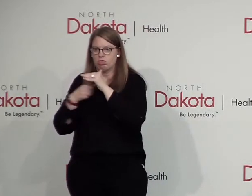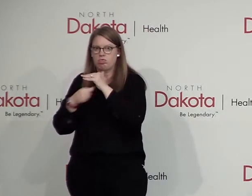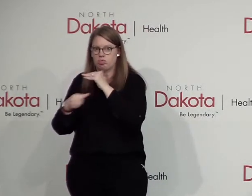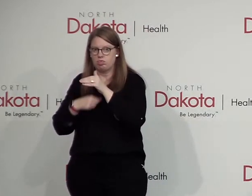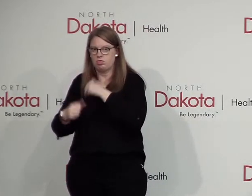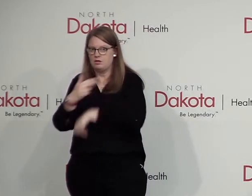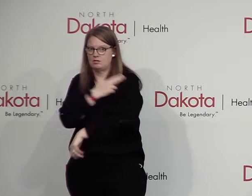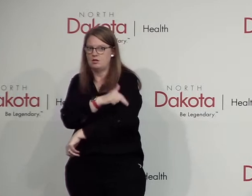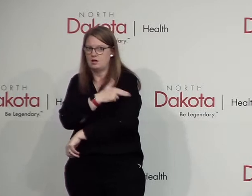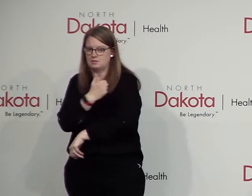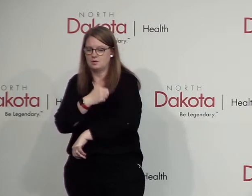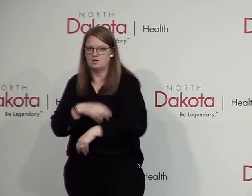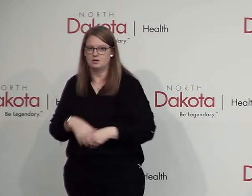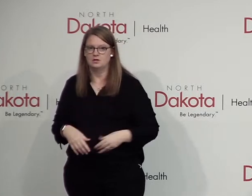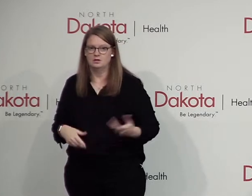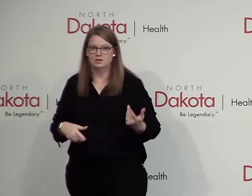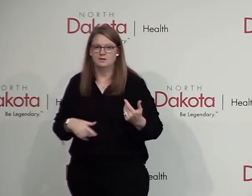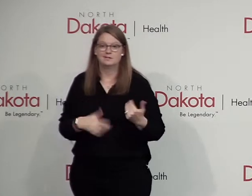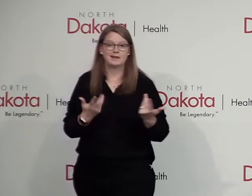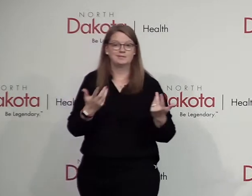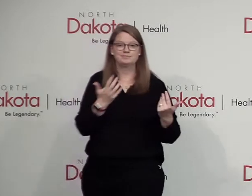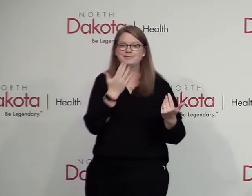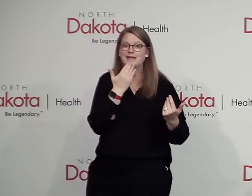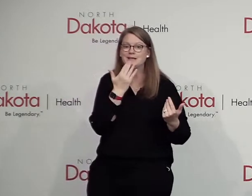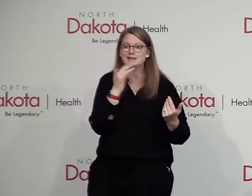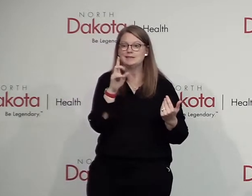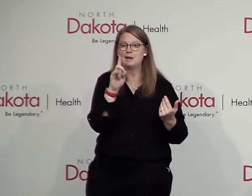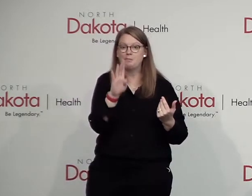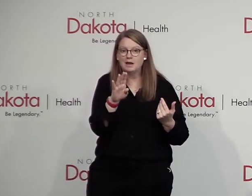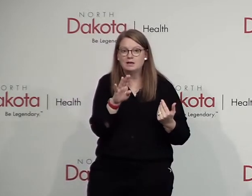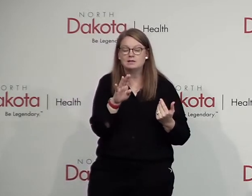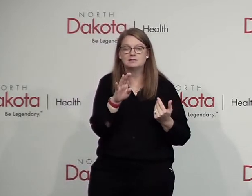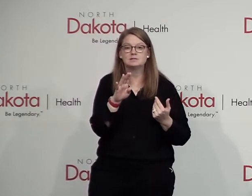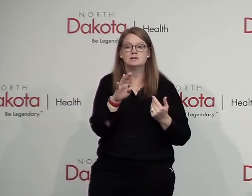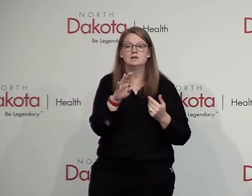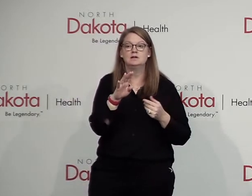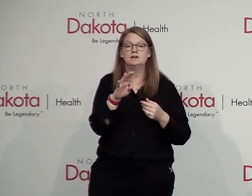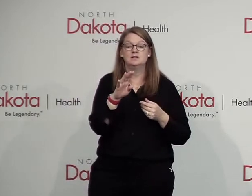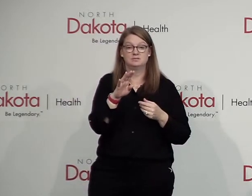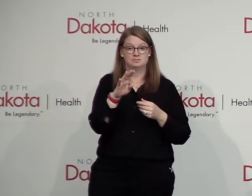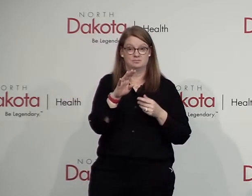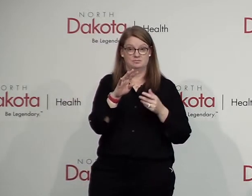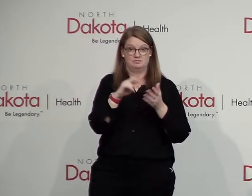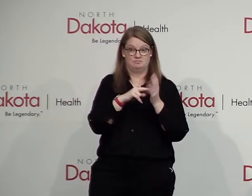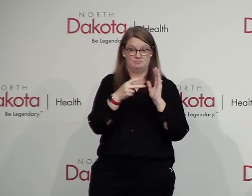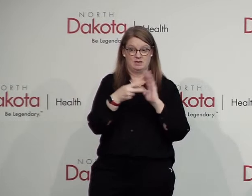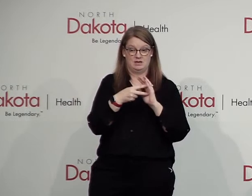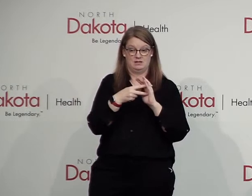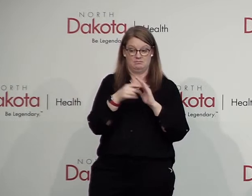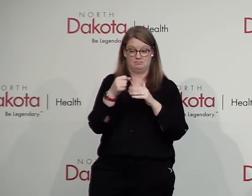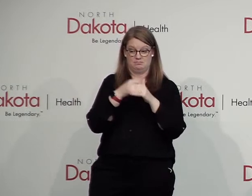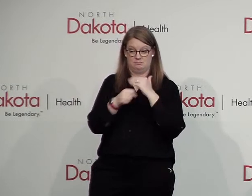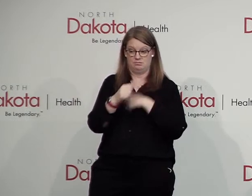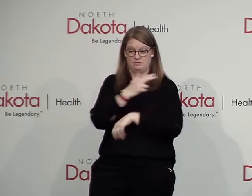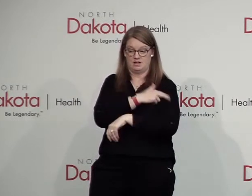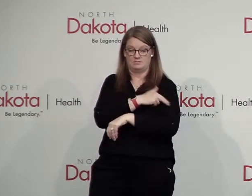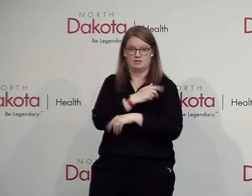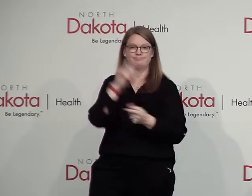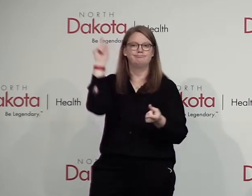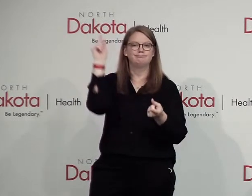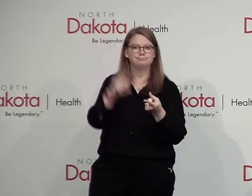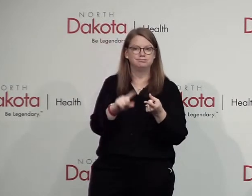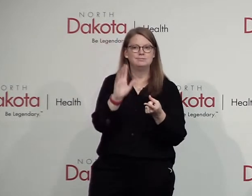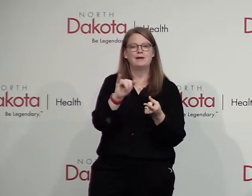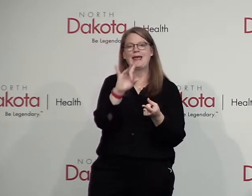those areas or diabetics can have their hospitalization rates reduced by over 80%, COPD